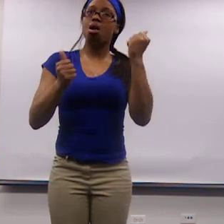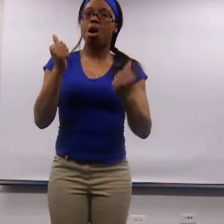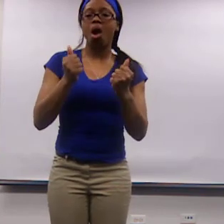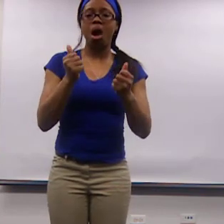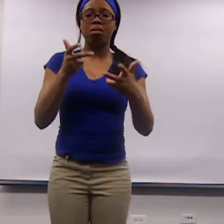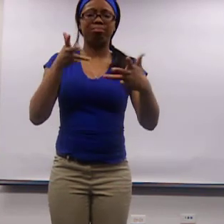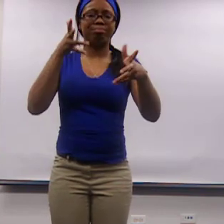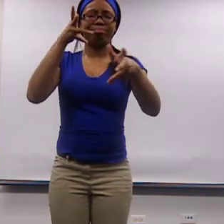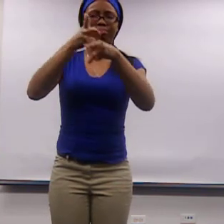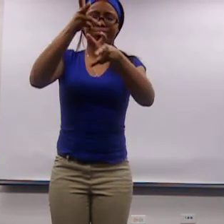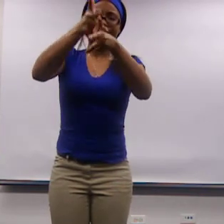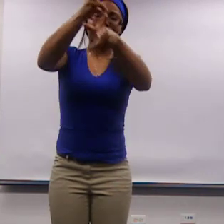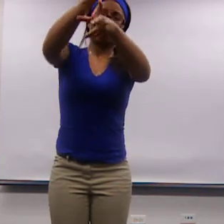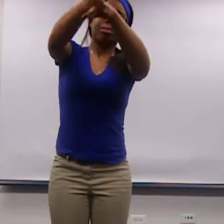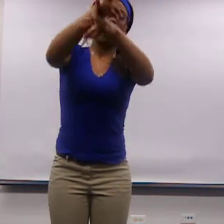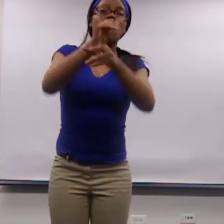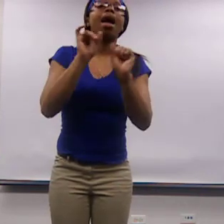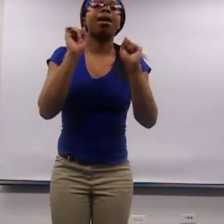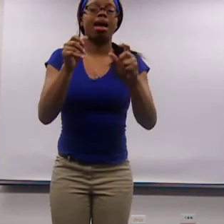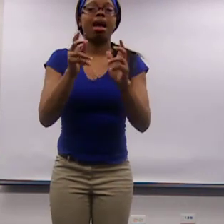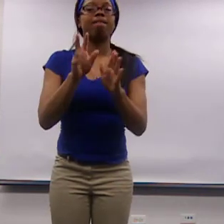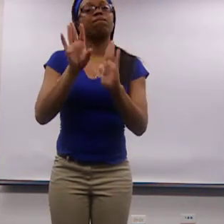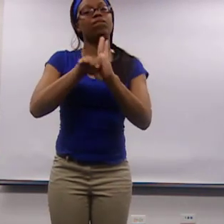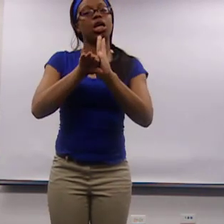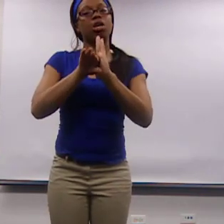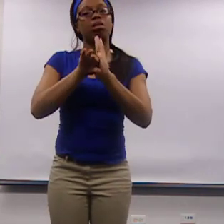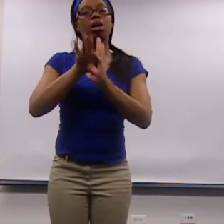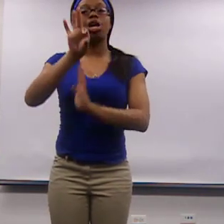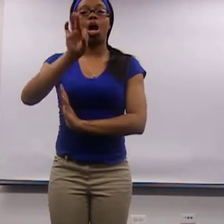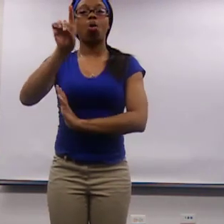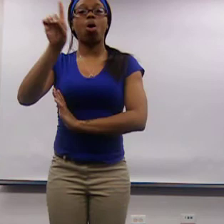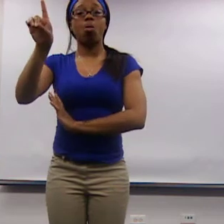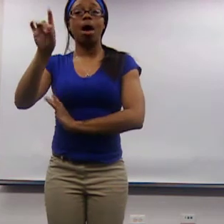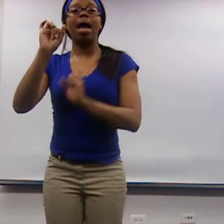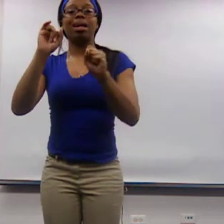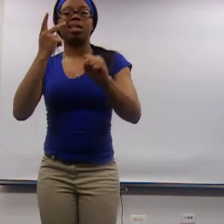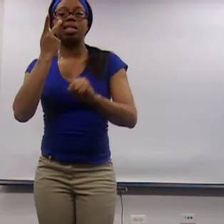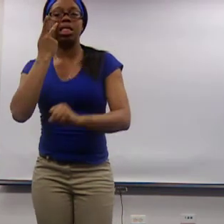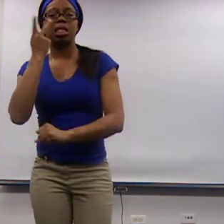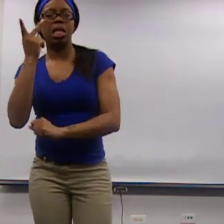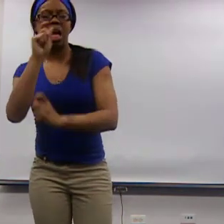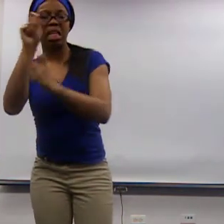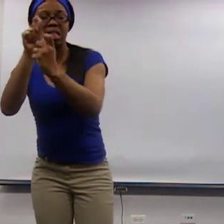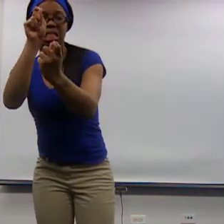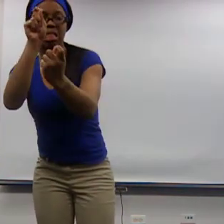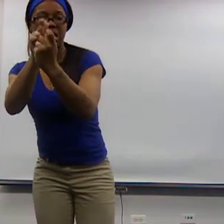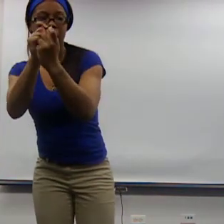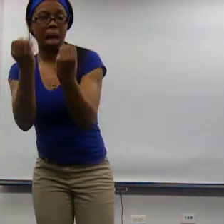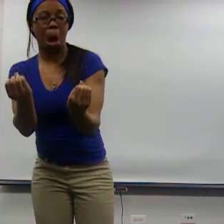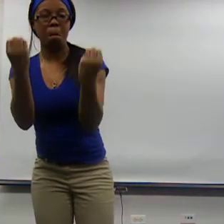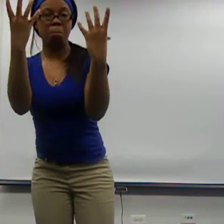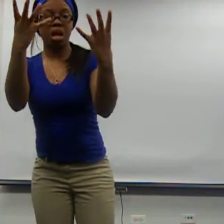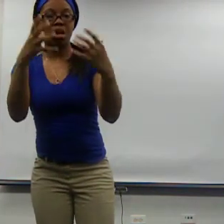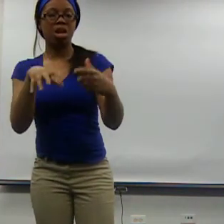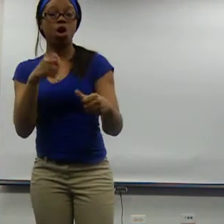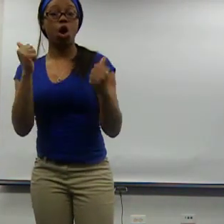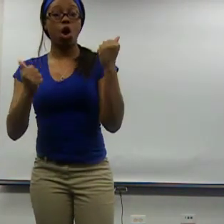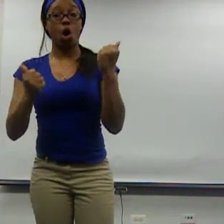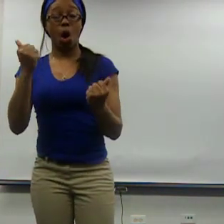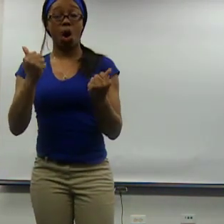it. The 911 operator can see exactly how many cars have been hit, and they can send out the appropriate number